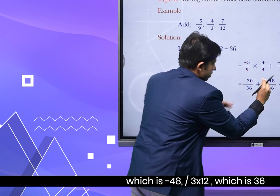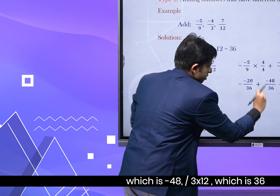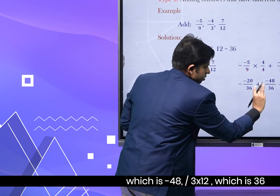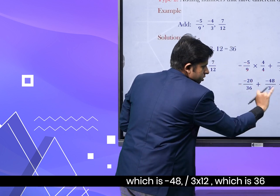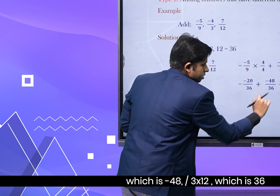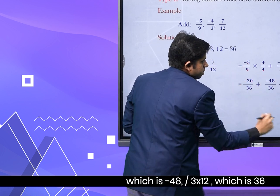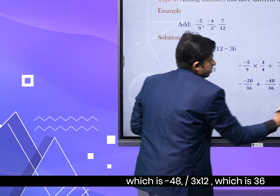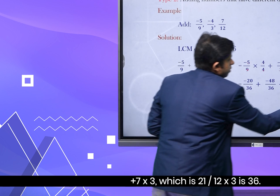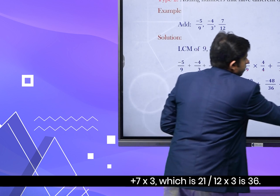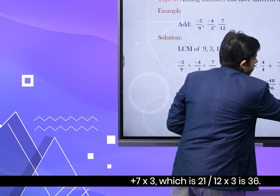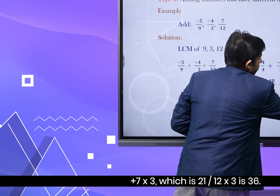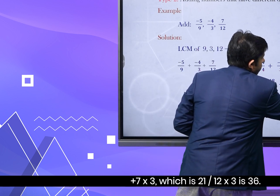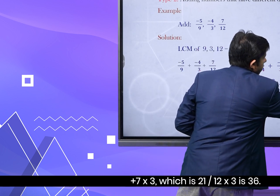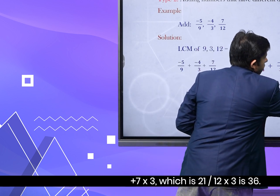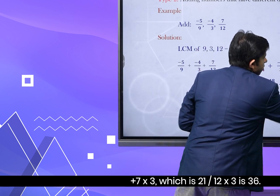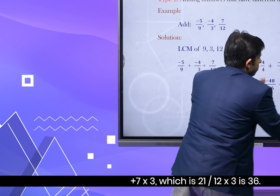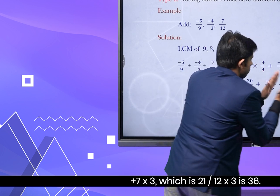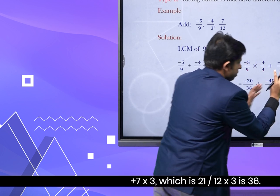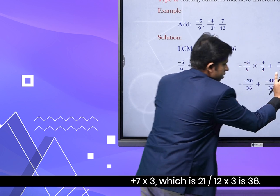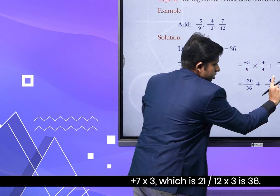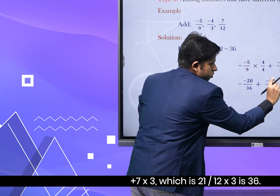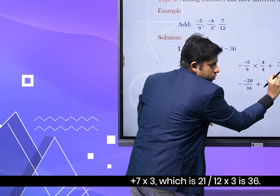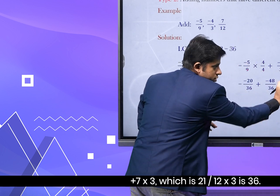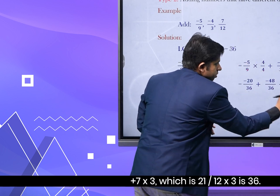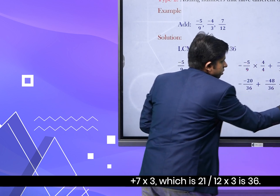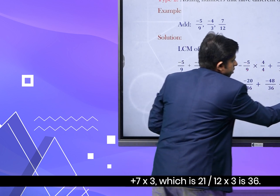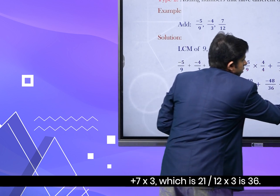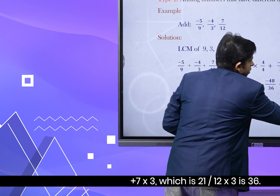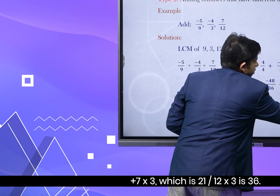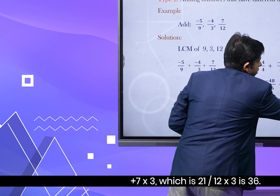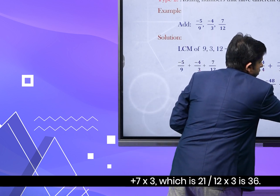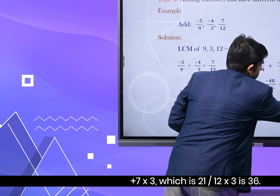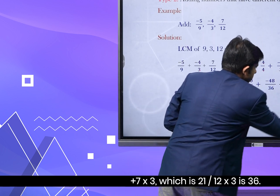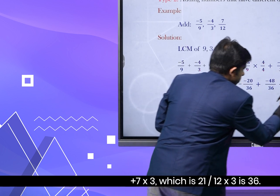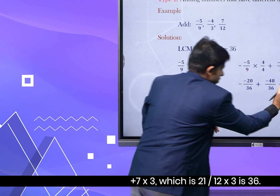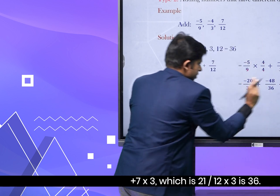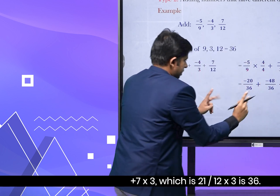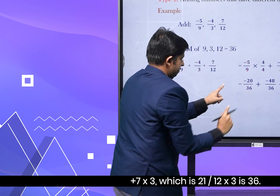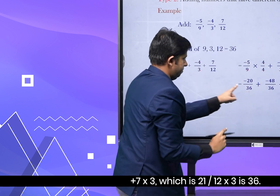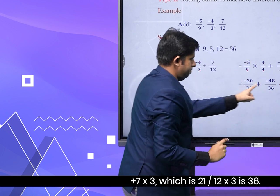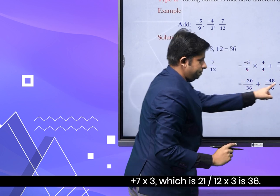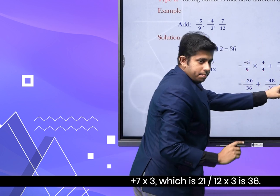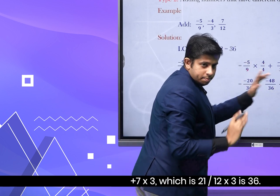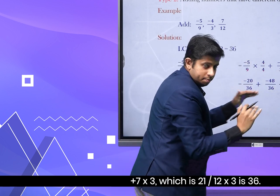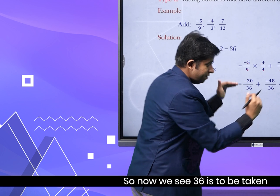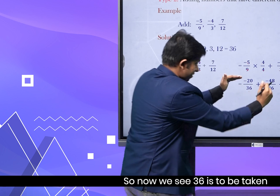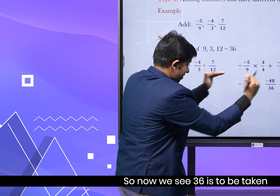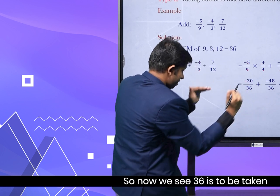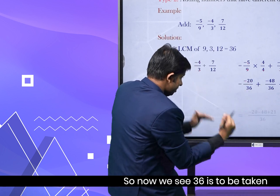36, plus 7 into 3 which is 21 by 12 into 3 36. So now we